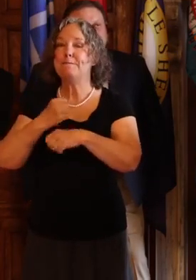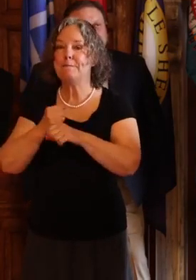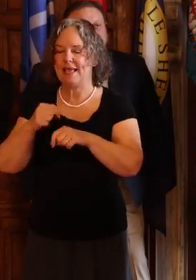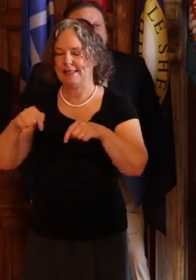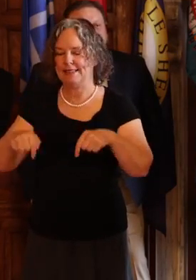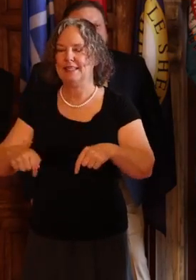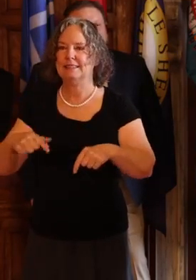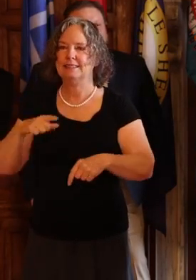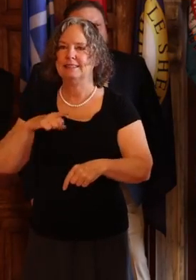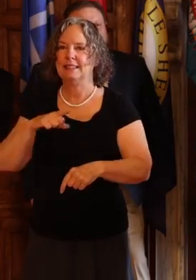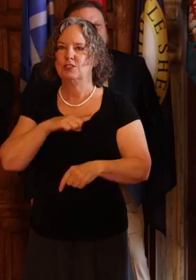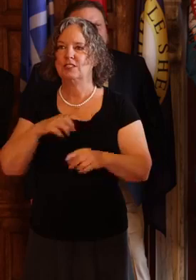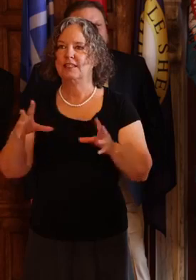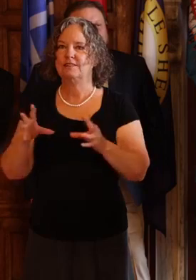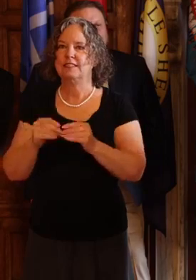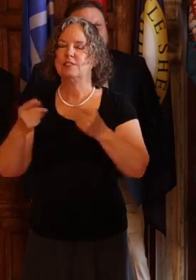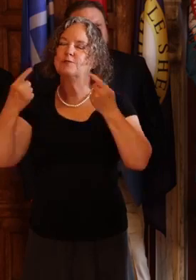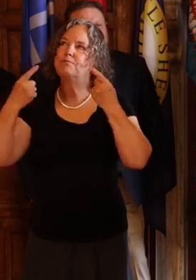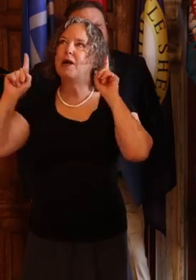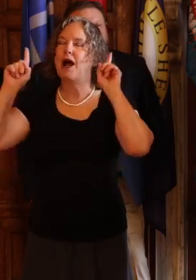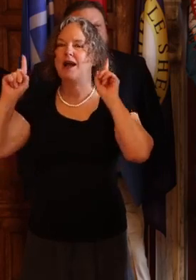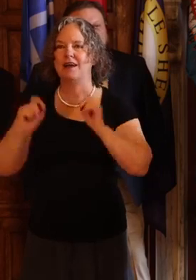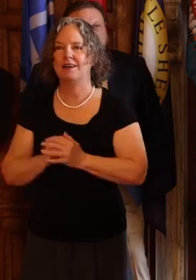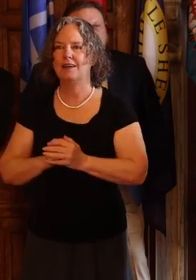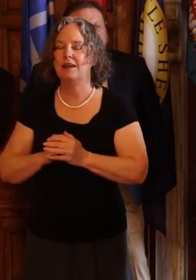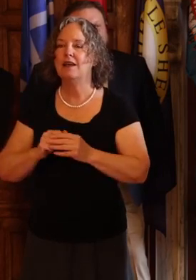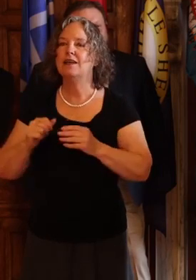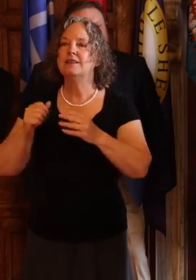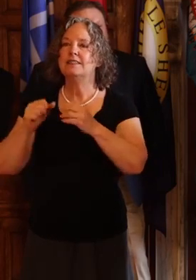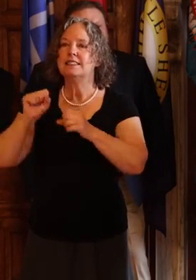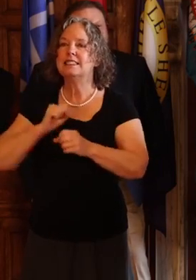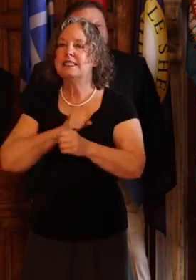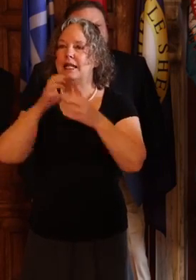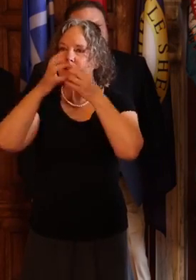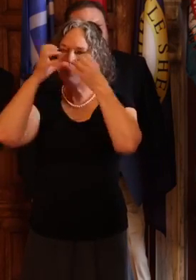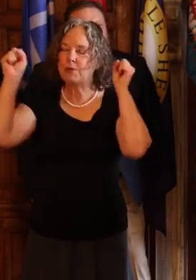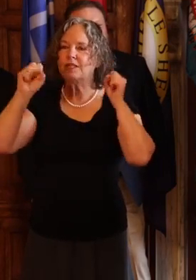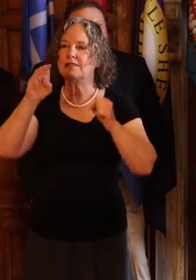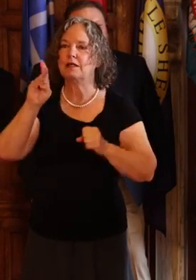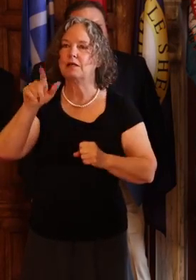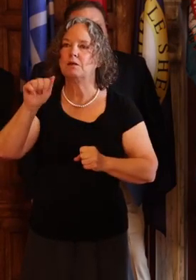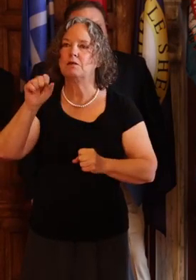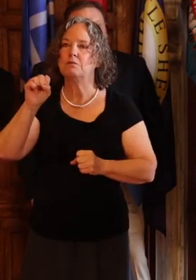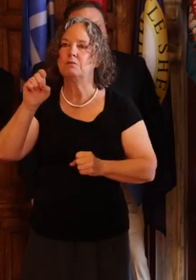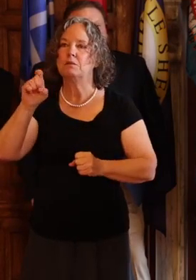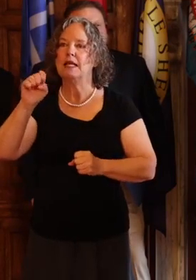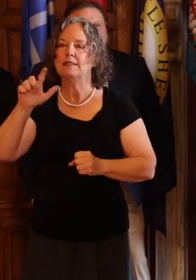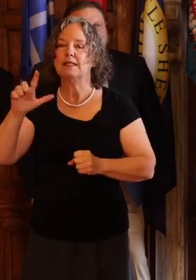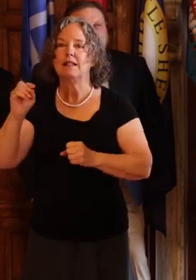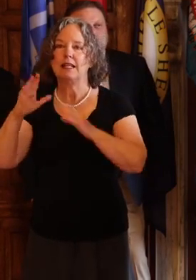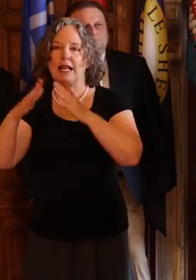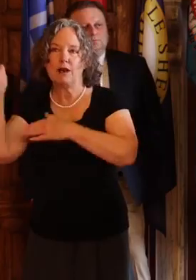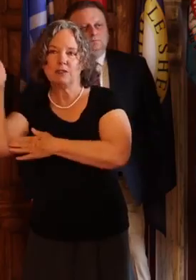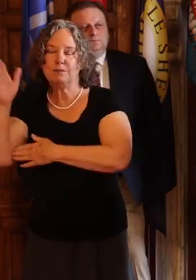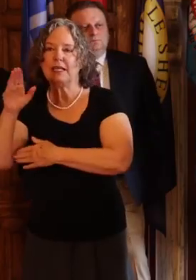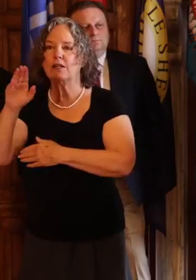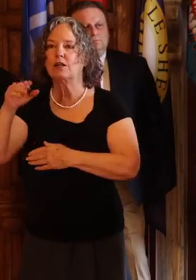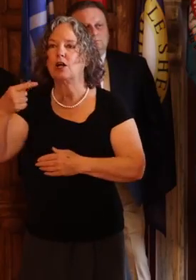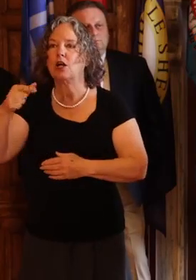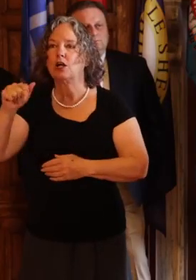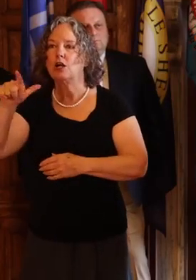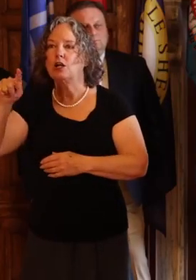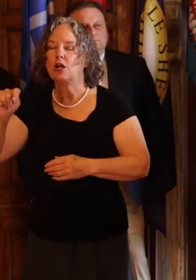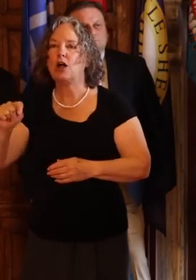session possible. Senate President Mark Blaisdell, House Speaker Wiley Gault, Majority Leader